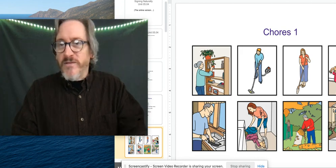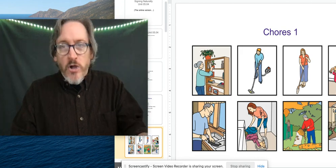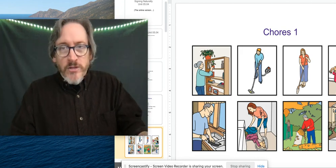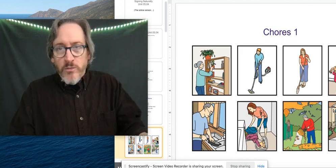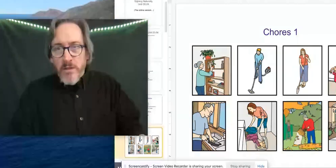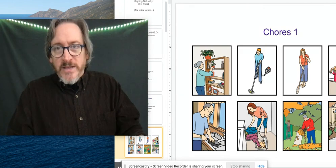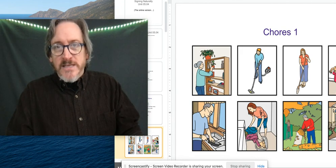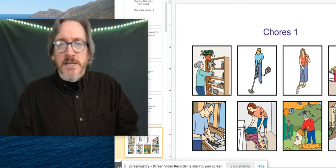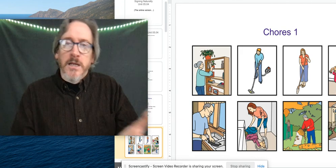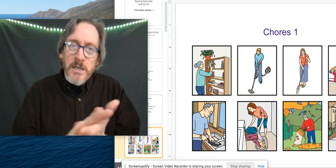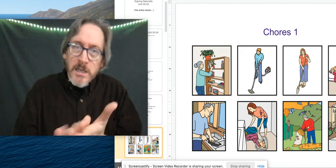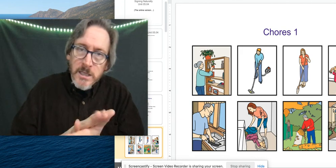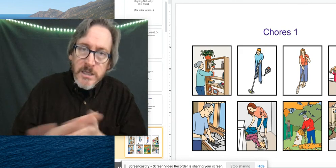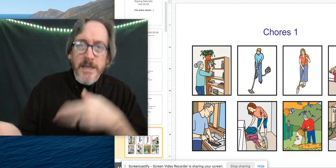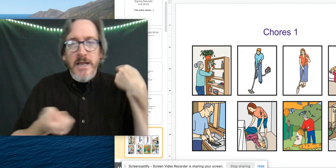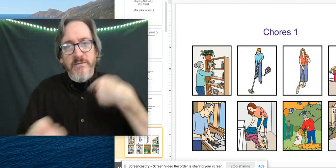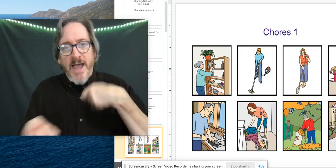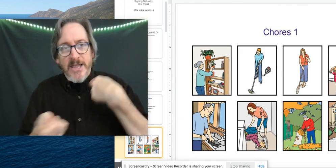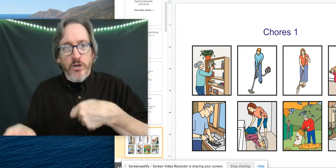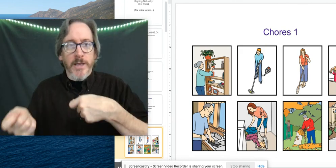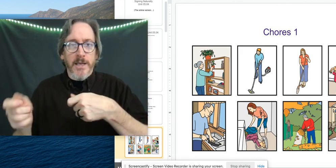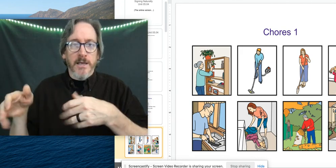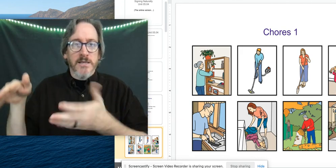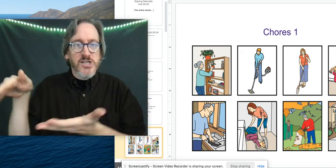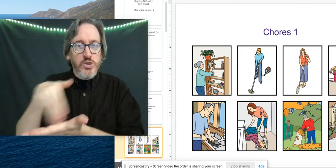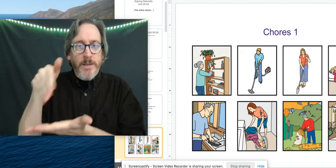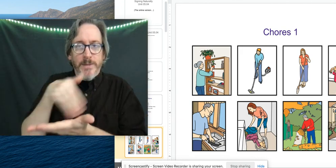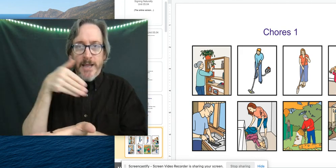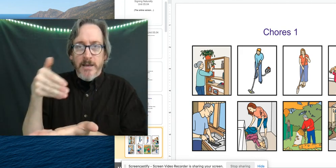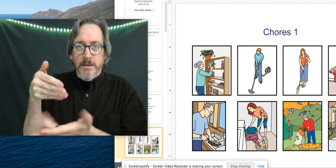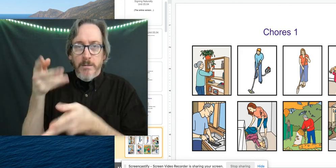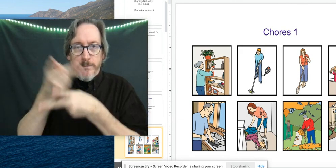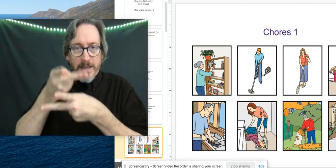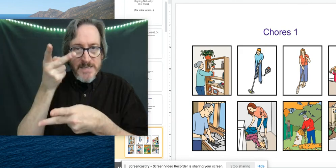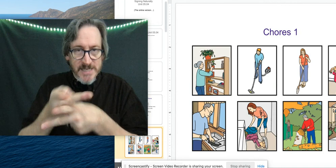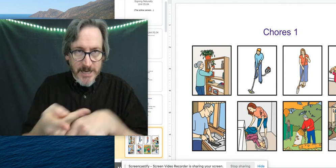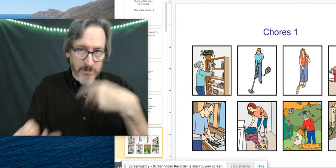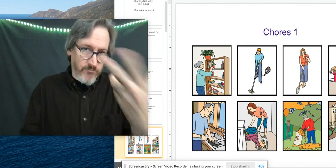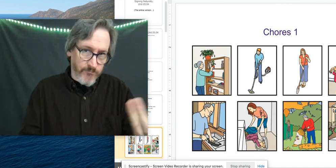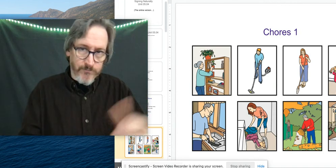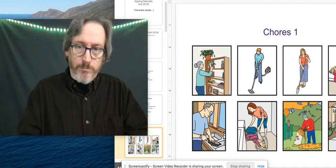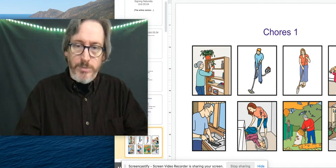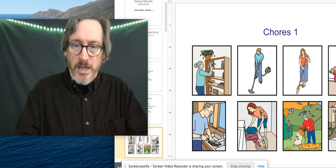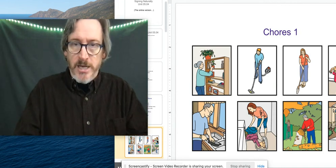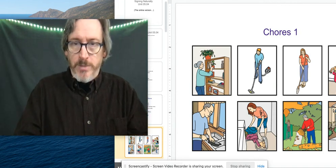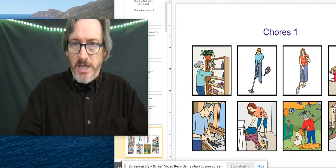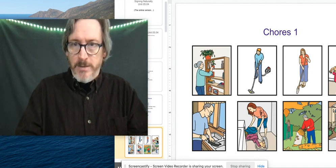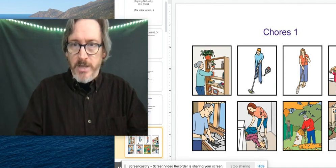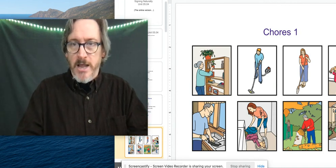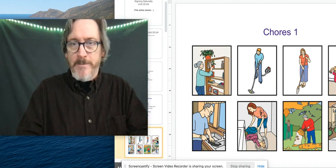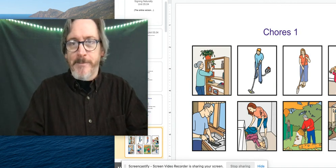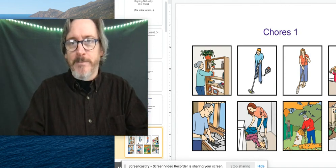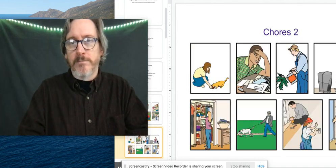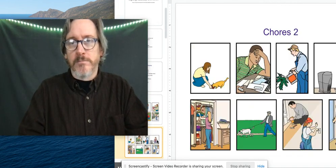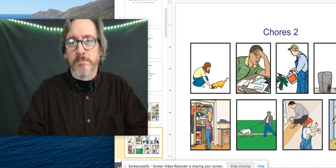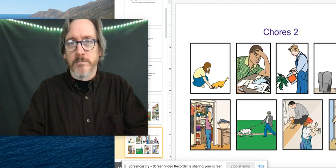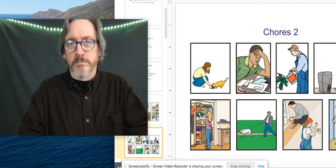So we've gone through all these: cleaning, vacuuming, sweeping, babysitting, blah, blah, blah,